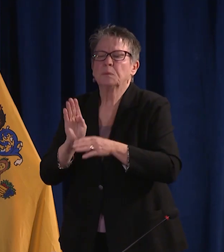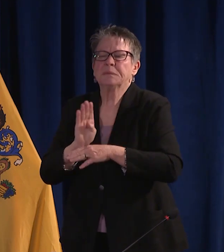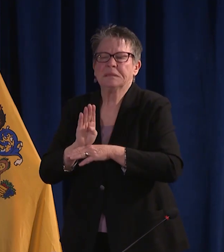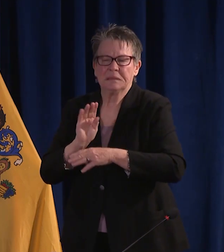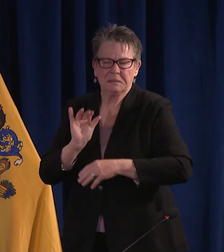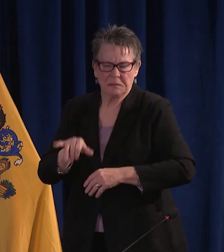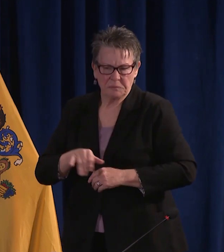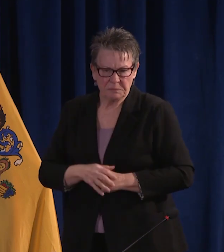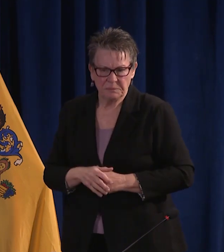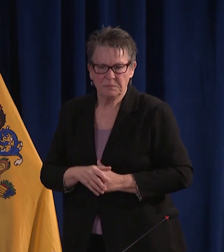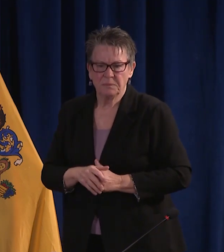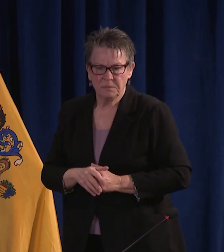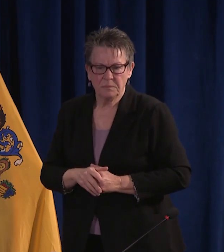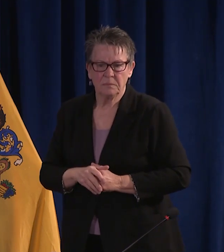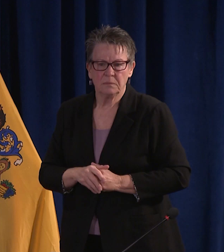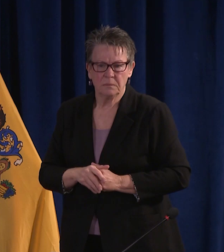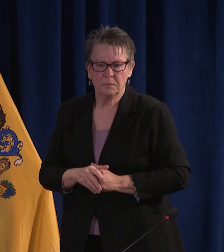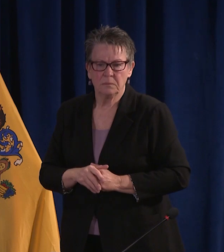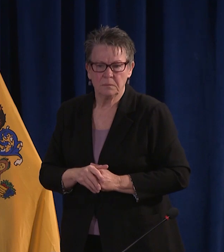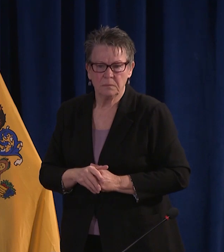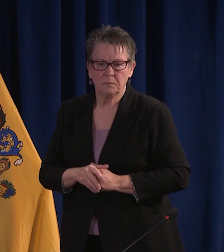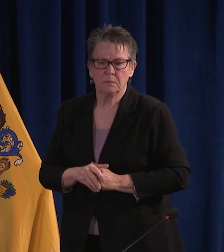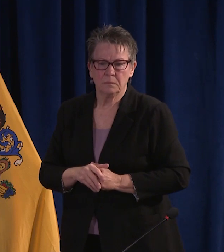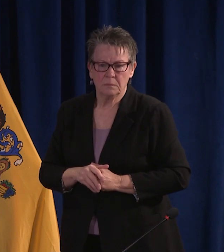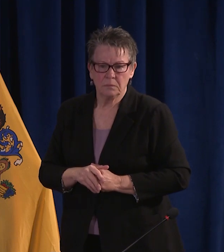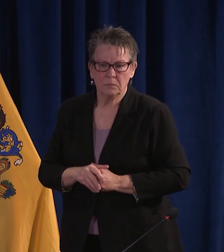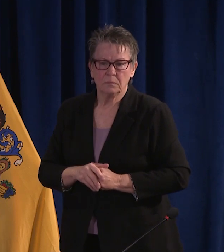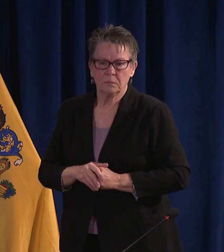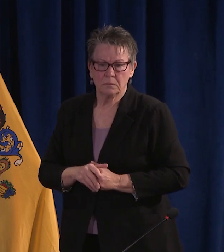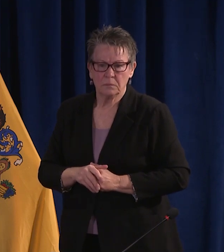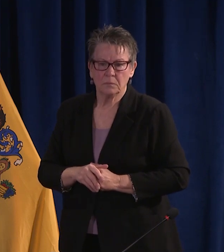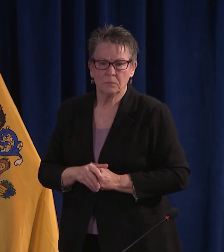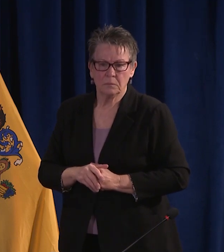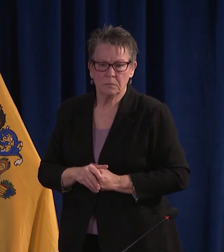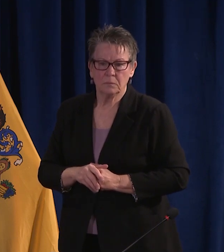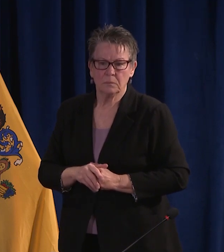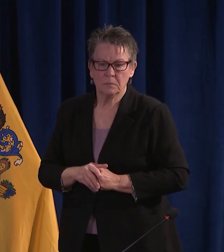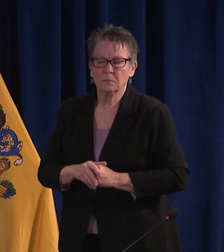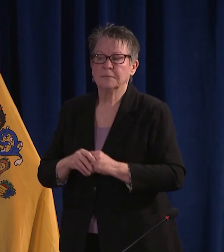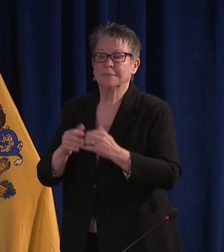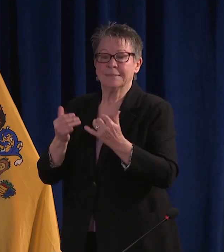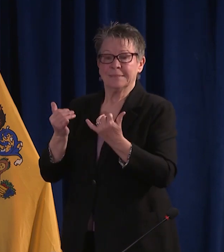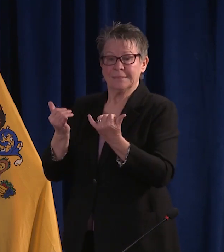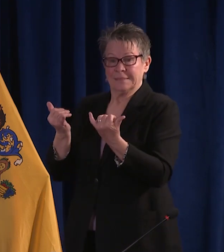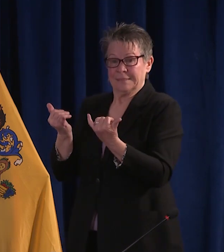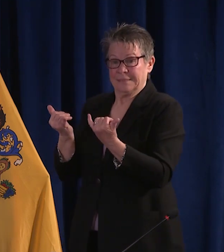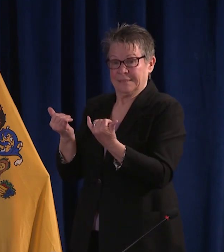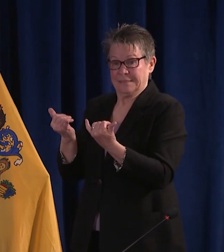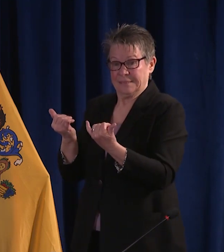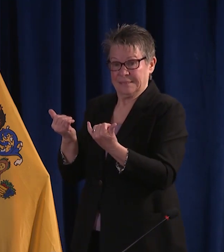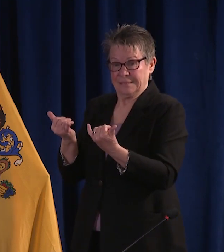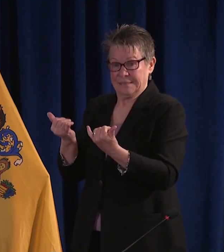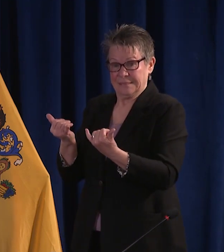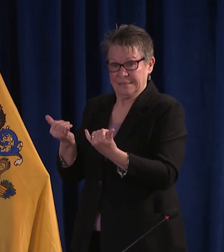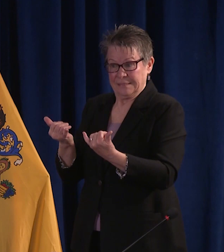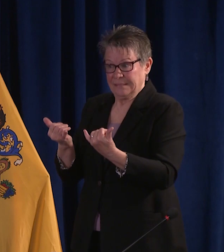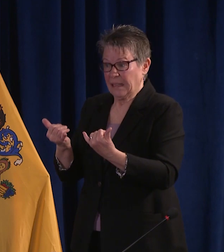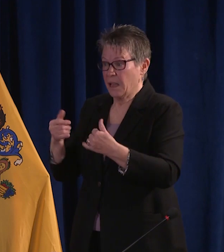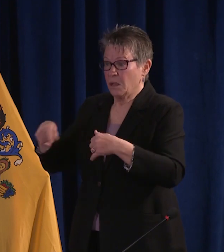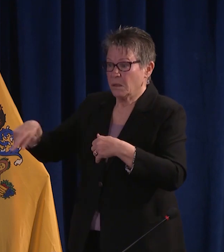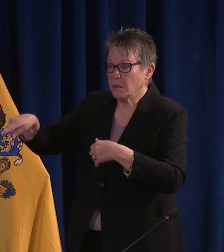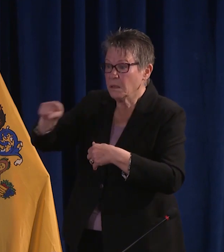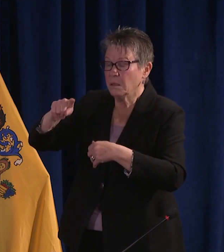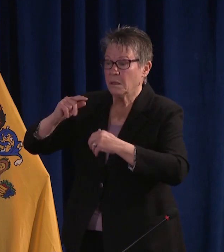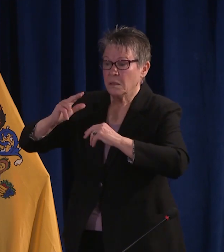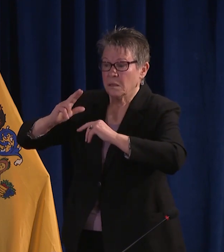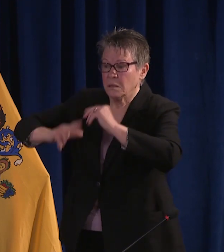in the legislature in hopes of standing up a state business assistance program within the coming week. And I want to go out of my way again